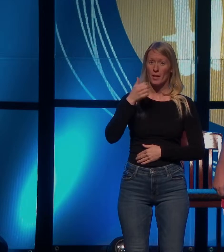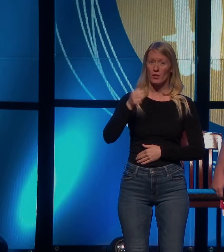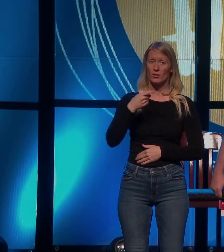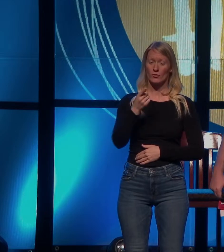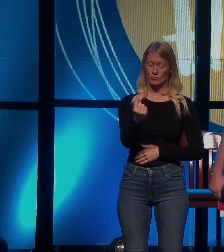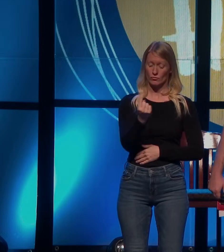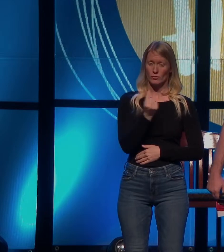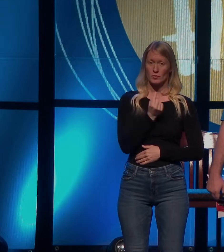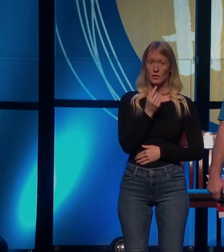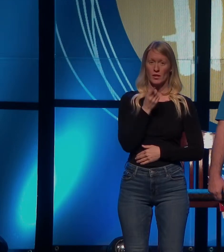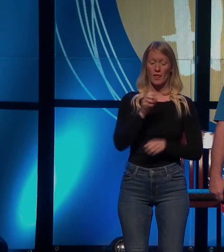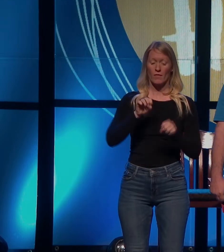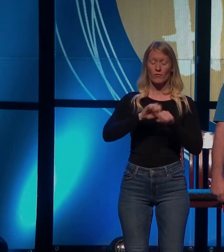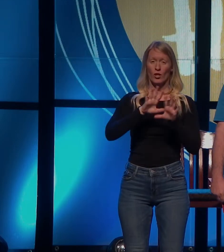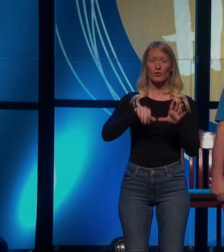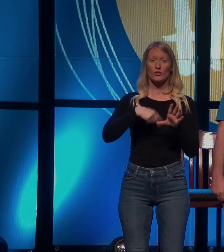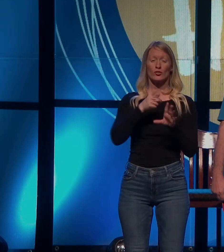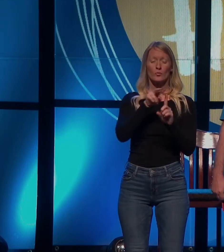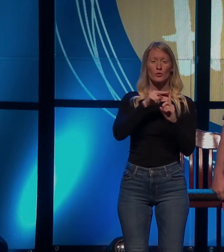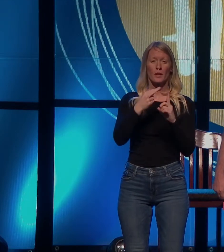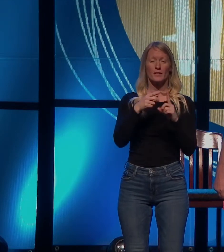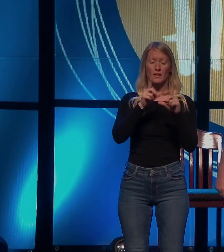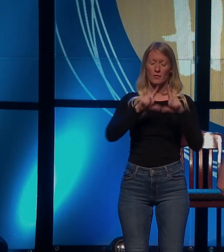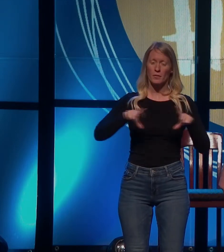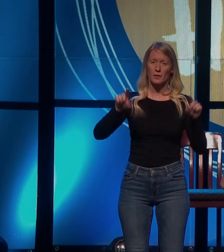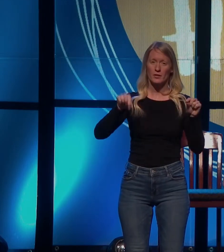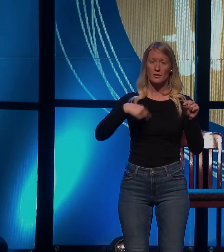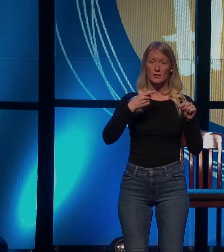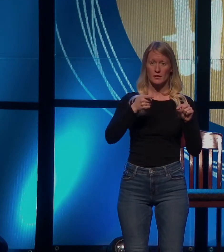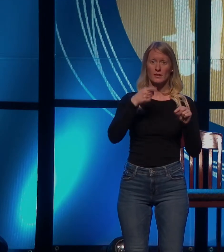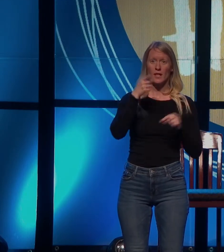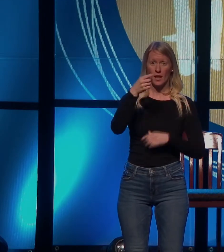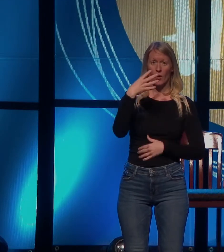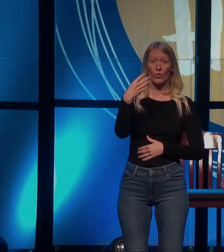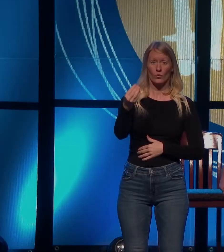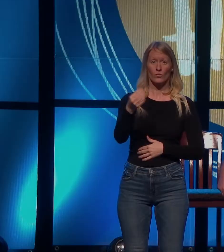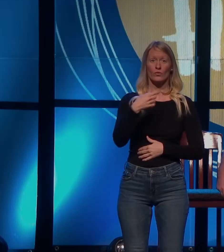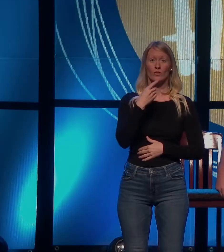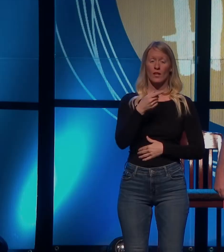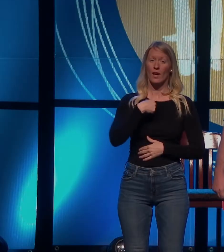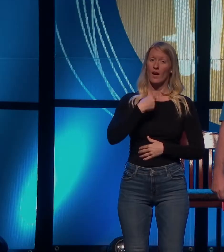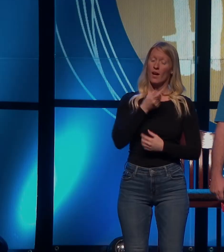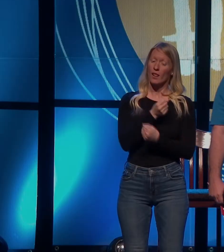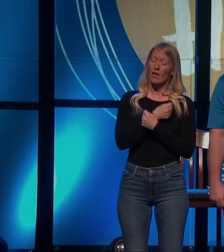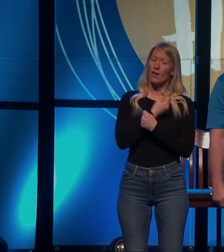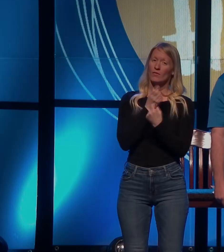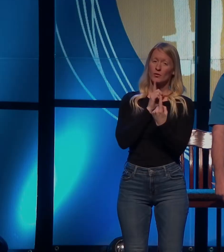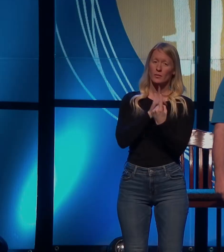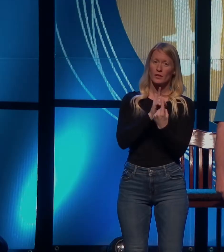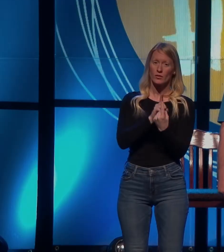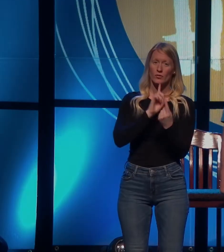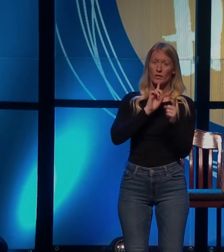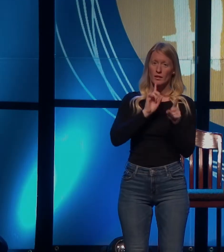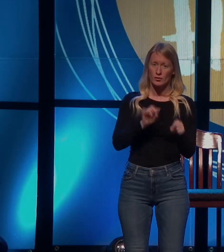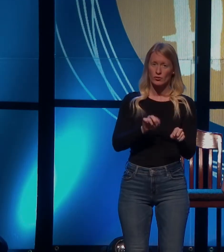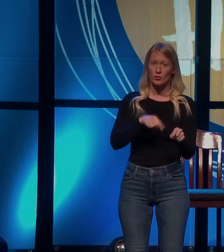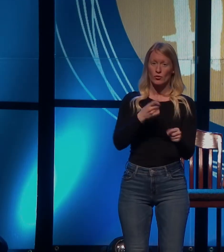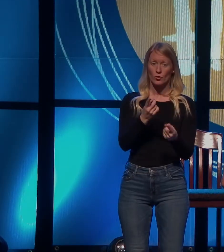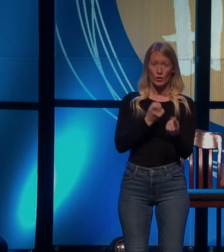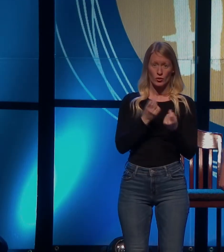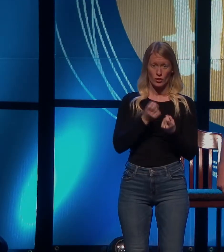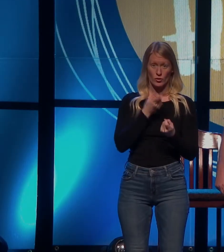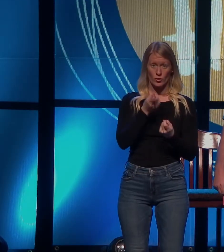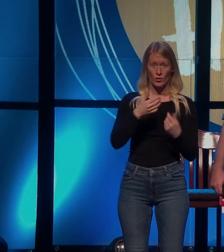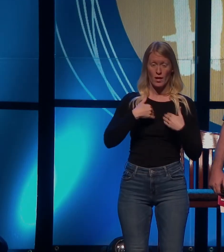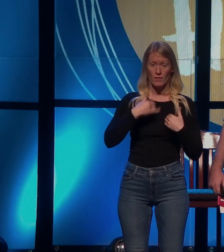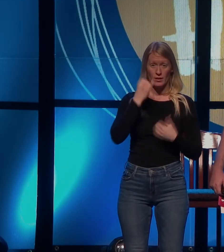Perspectives banner in the atrium following the service. I would love to meet you and answer any questions you have. And if I don't have the answers to your